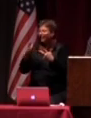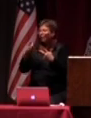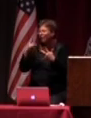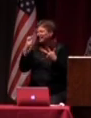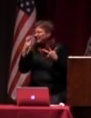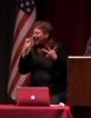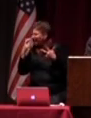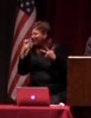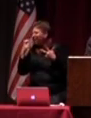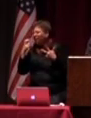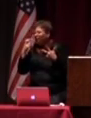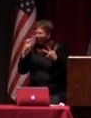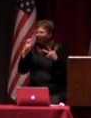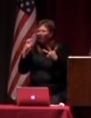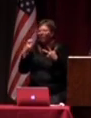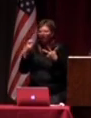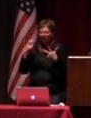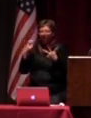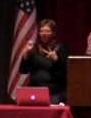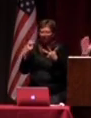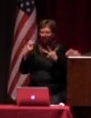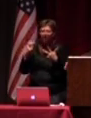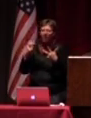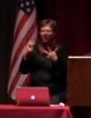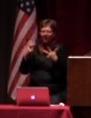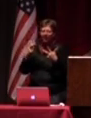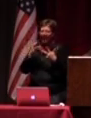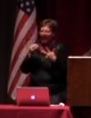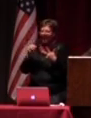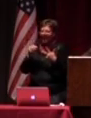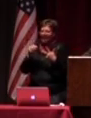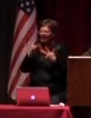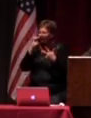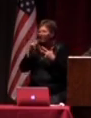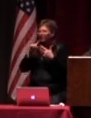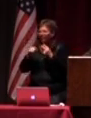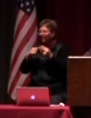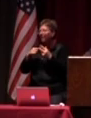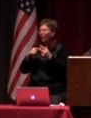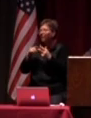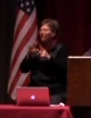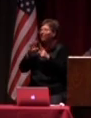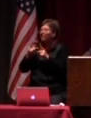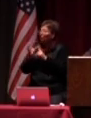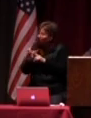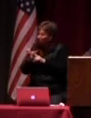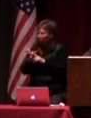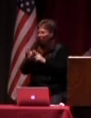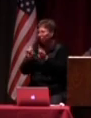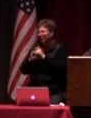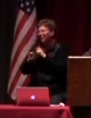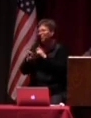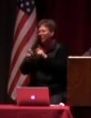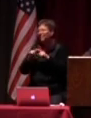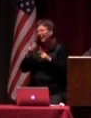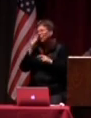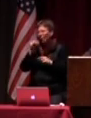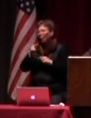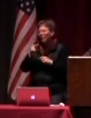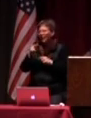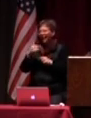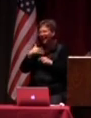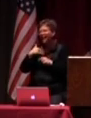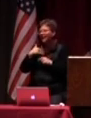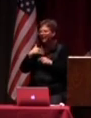is situate Napoleon and his myths in the context of cultural change rather than political and social change. But studies